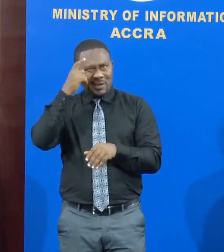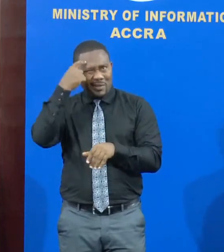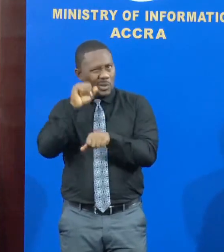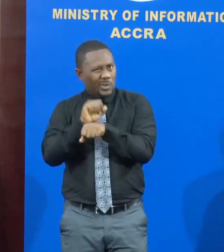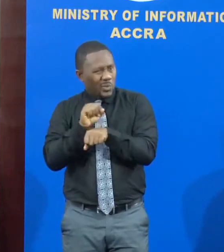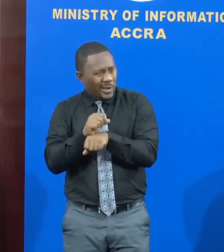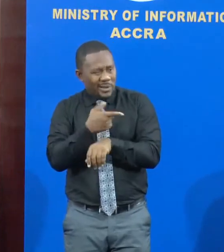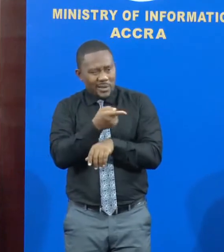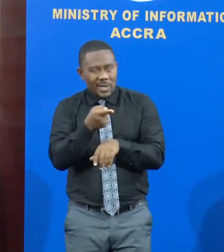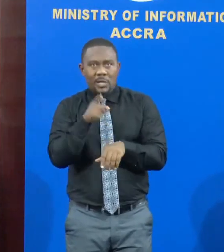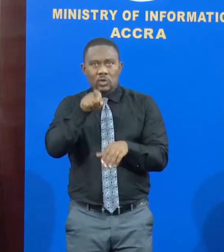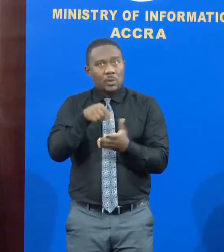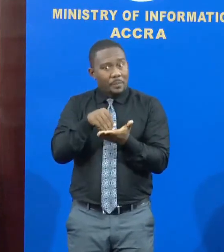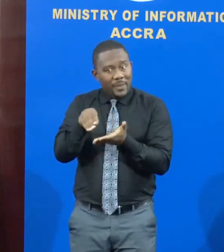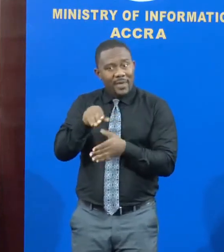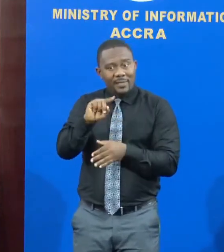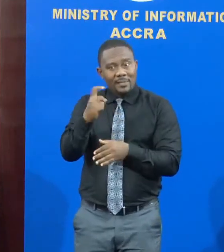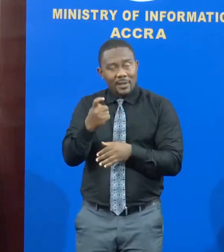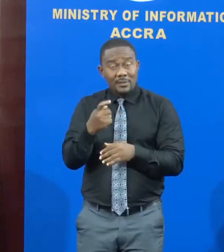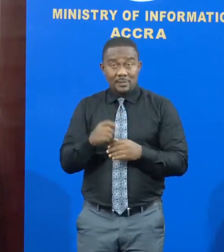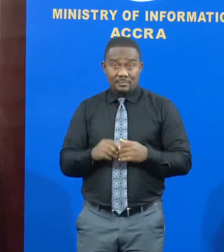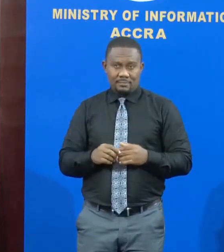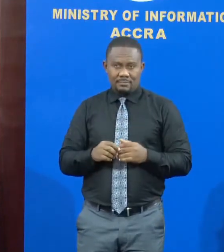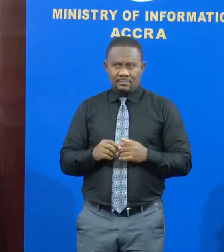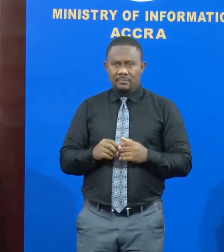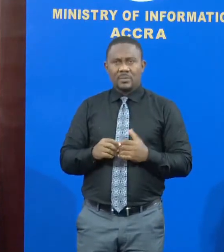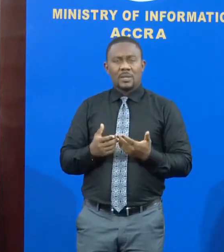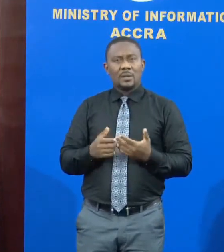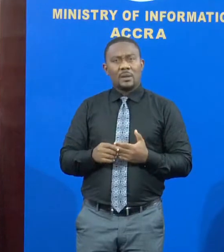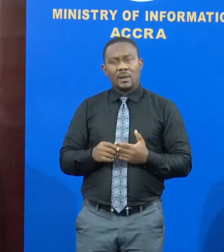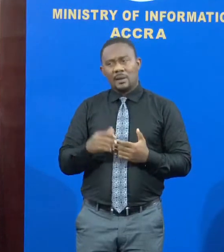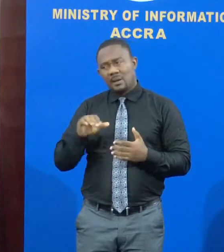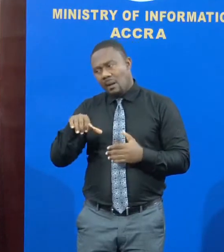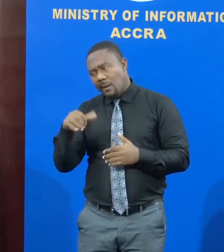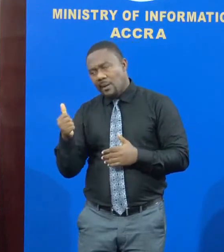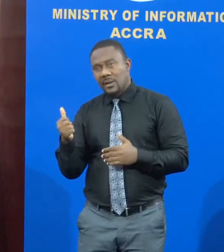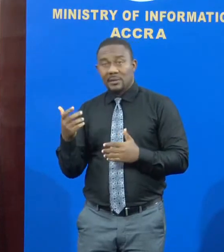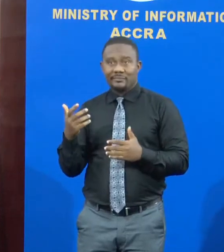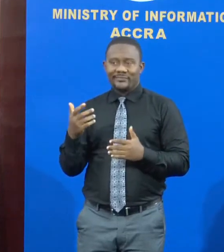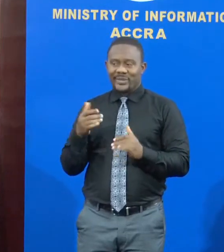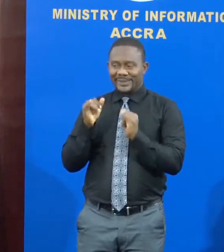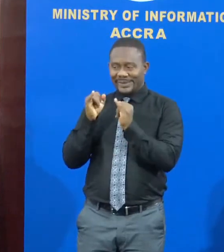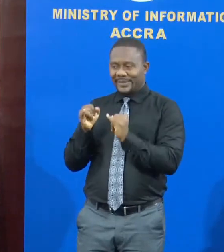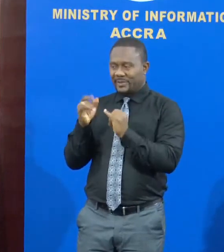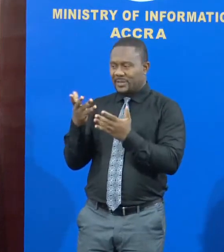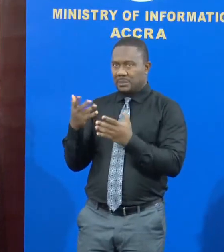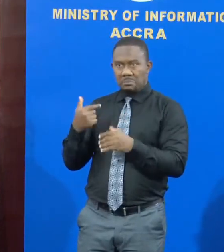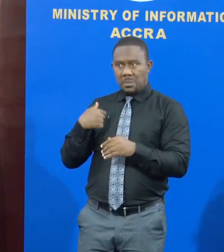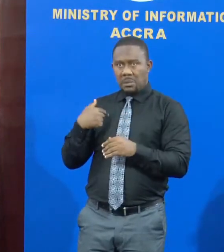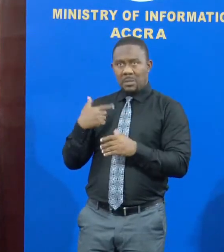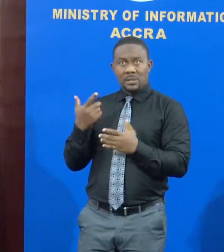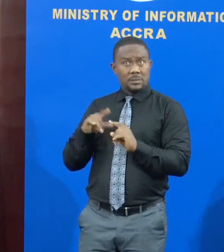domestic revenue collection, and preventing tax-related identity theft. We have also, and for